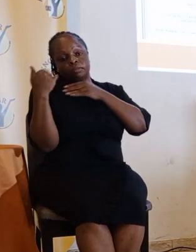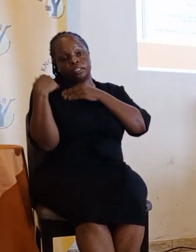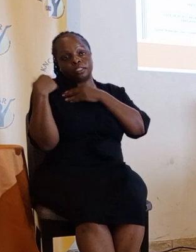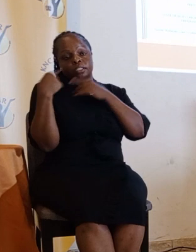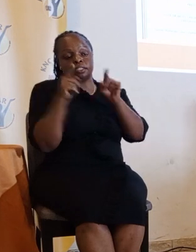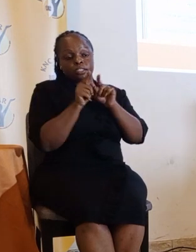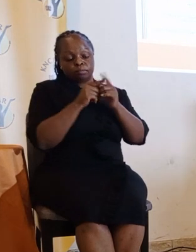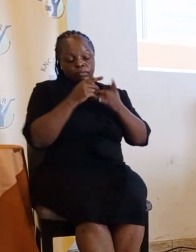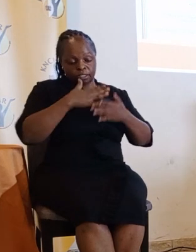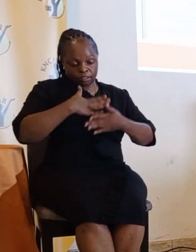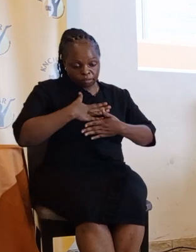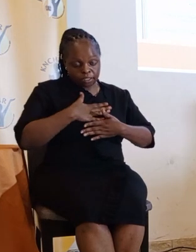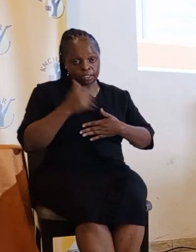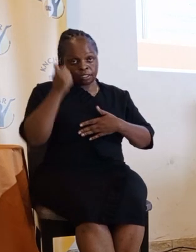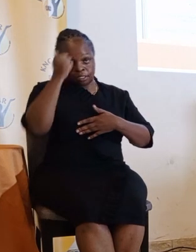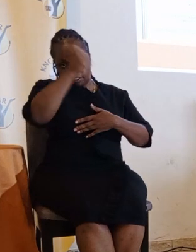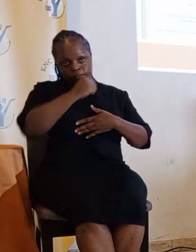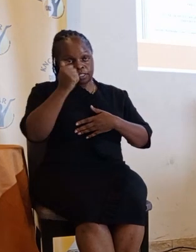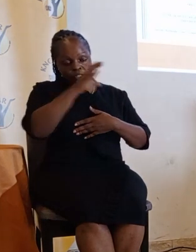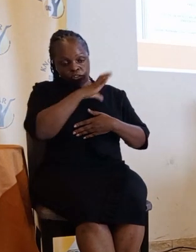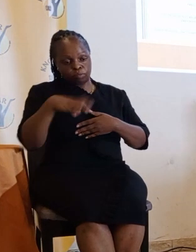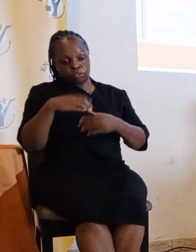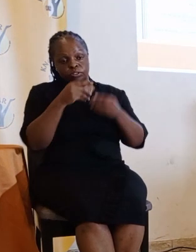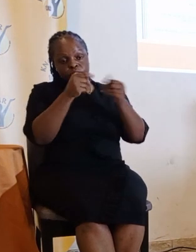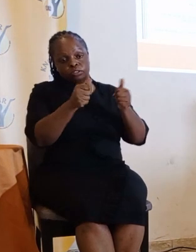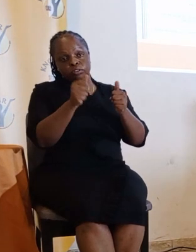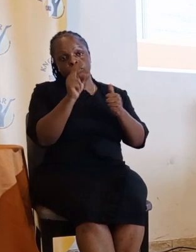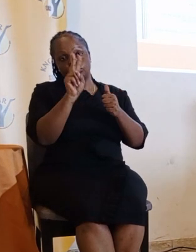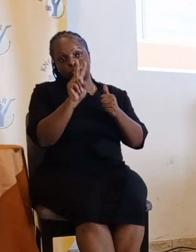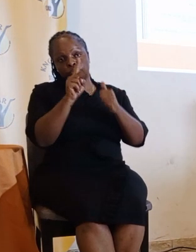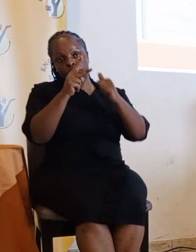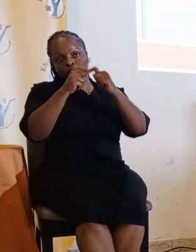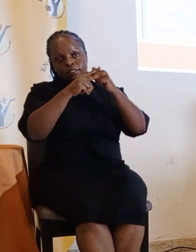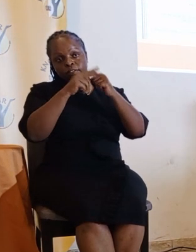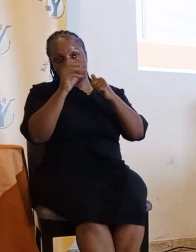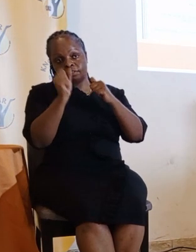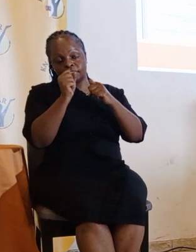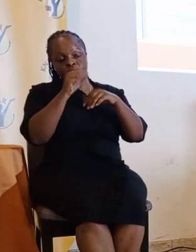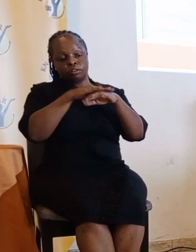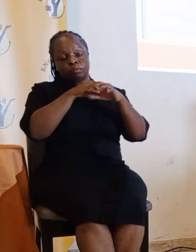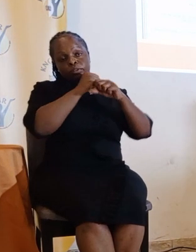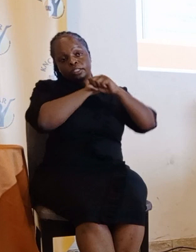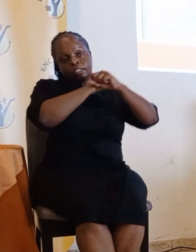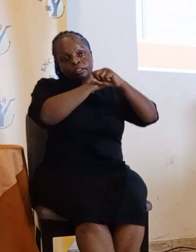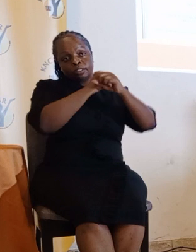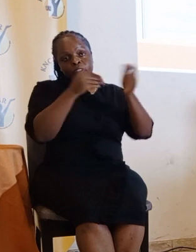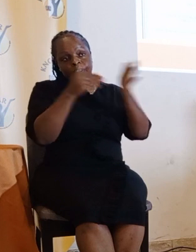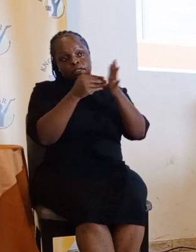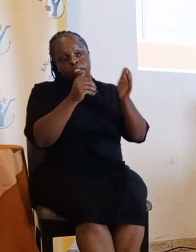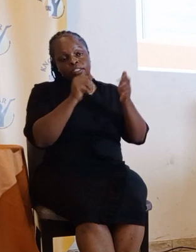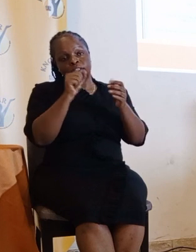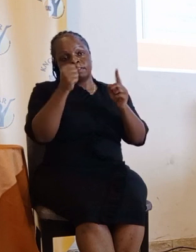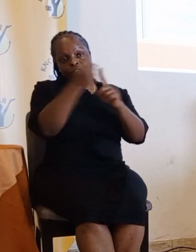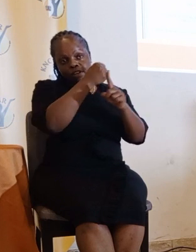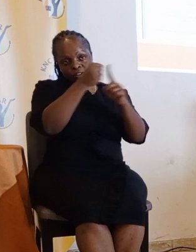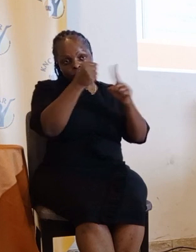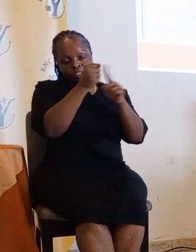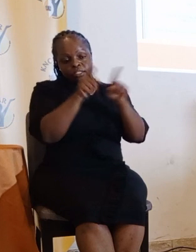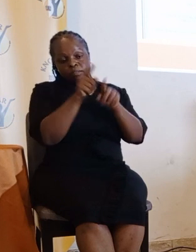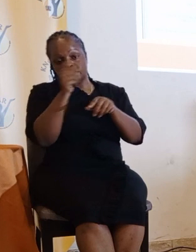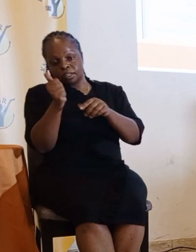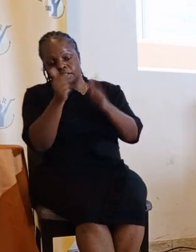and respecting the African Commission Resolution 275 on protection against violence and other human